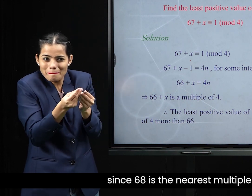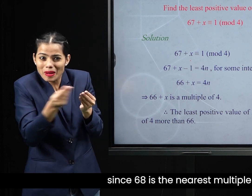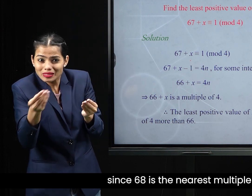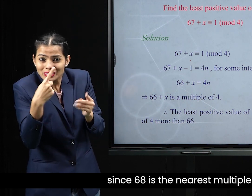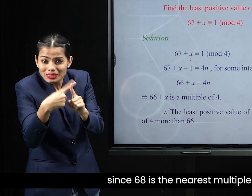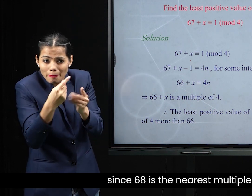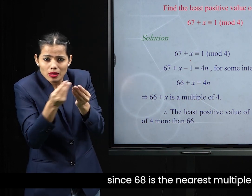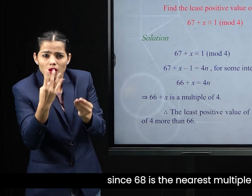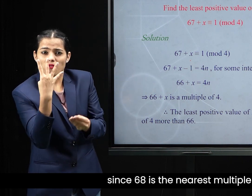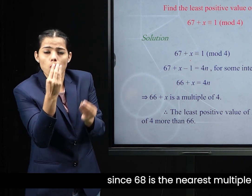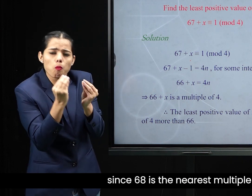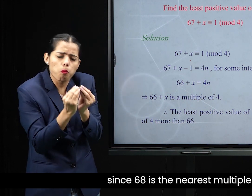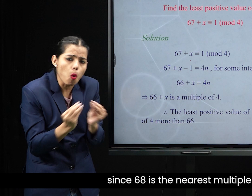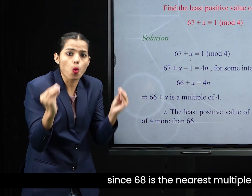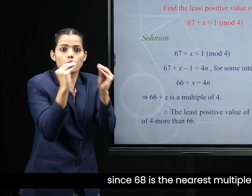4 more than 66.